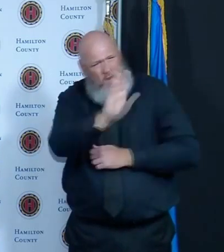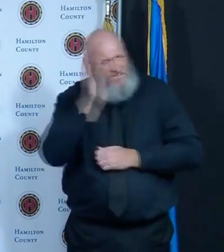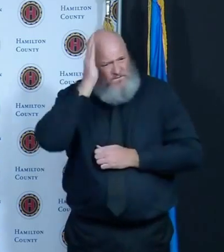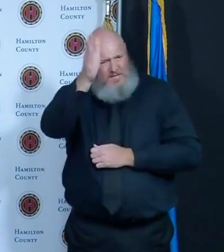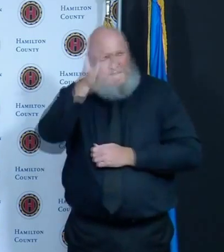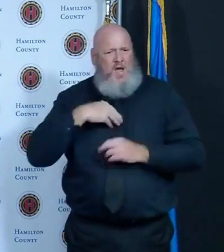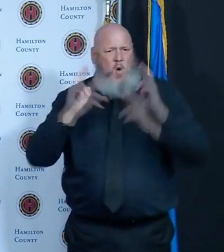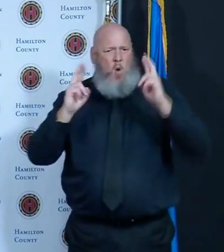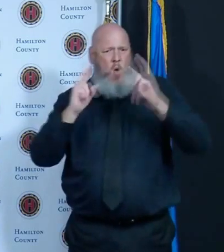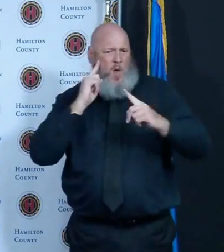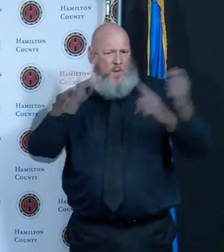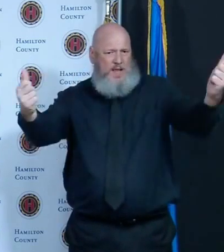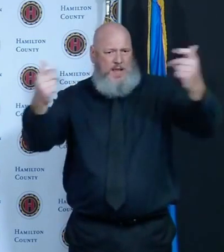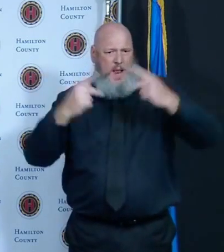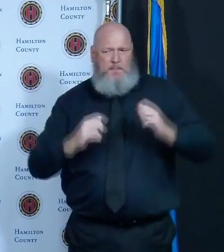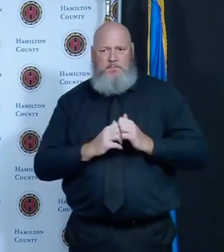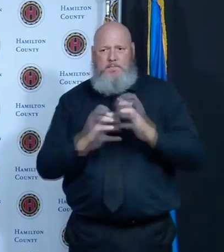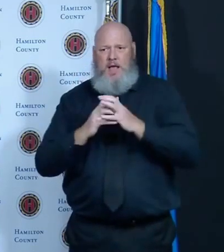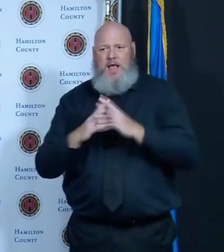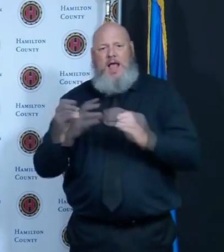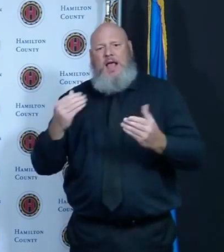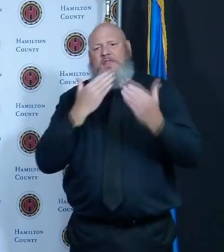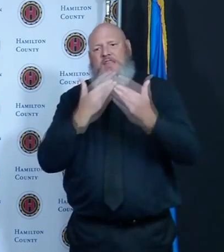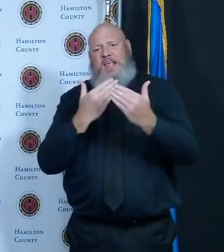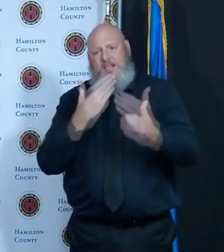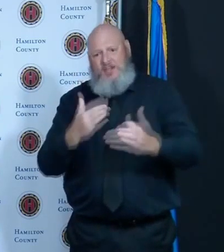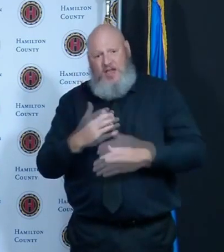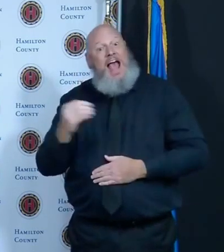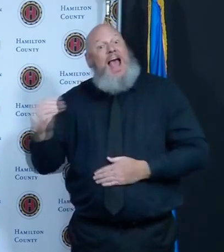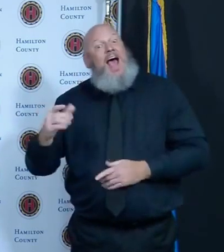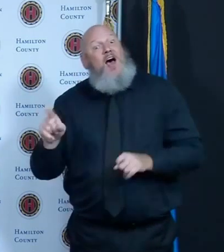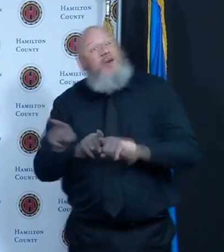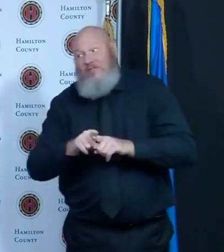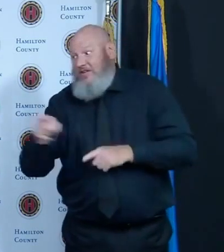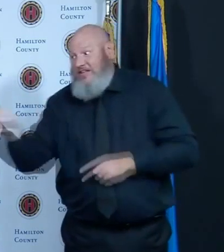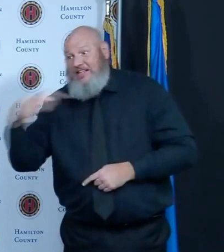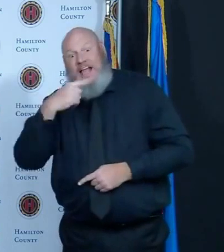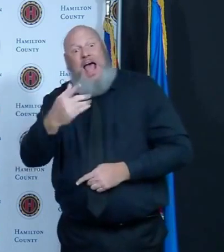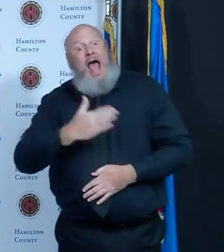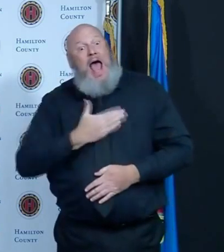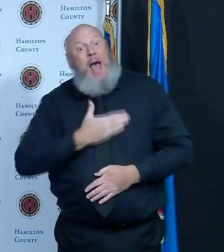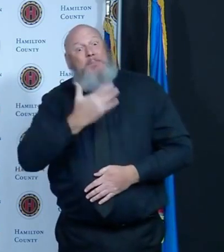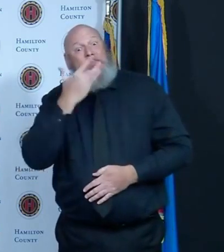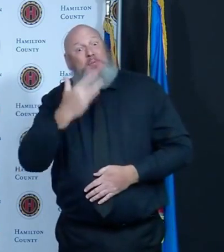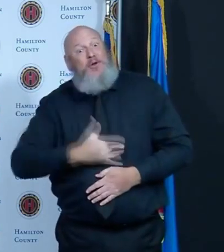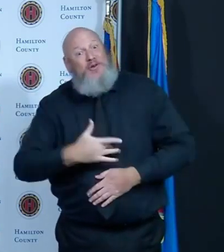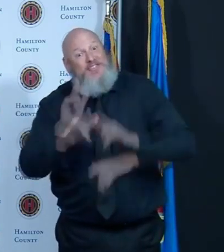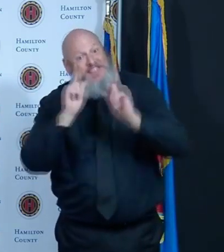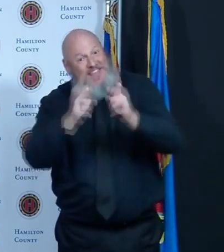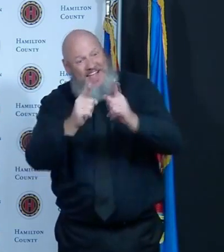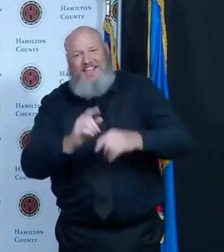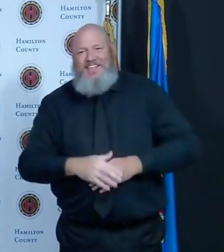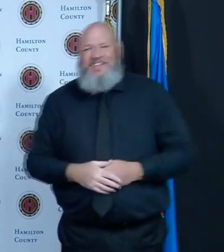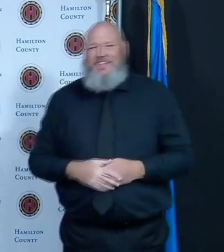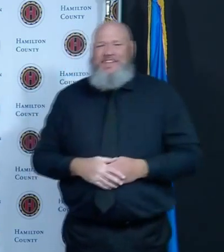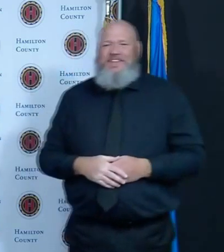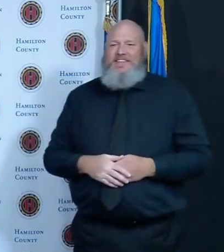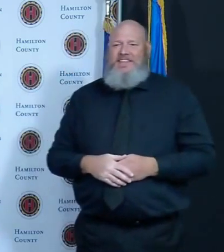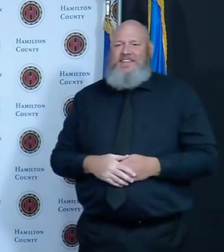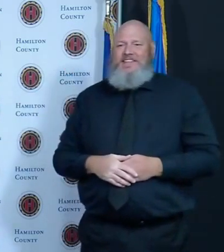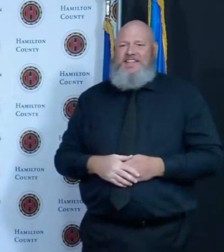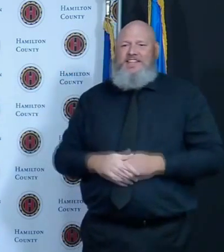Thank you, Tommy G. Happy birthday. Maybe you. we'll all go out for drinks together in a few months when this is all